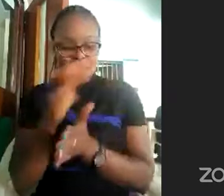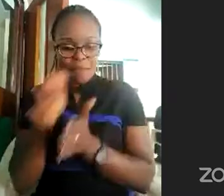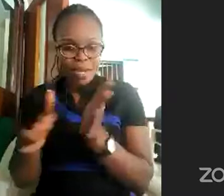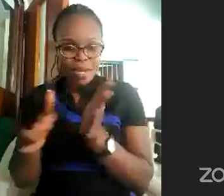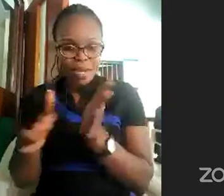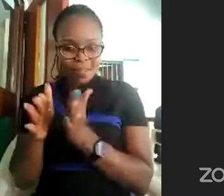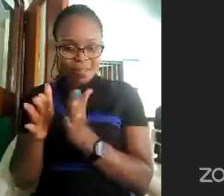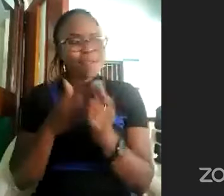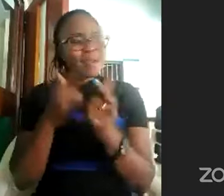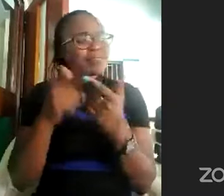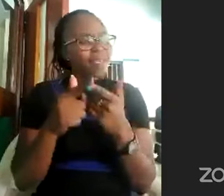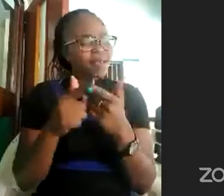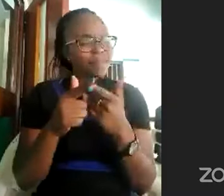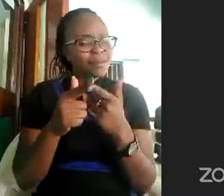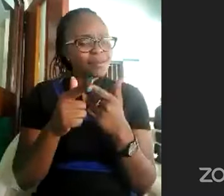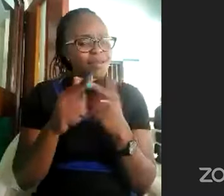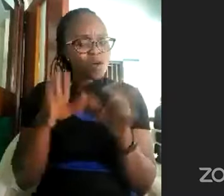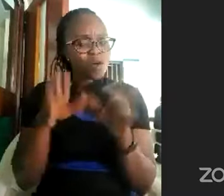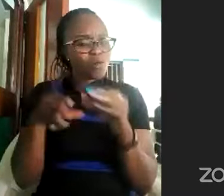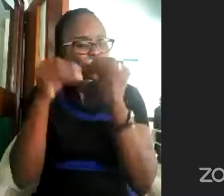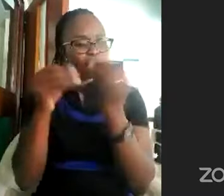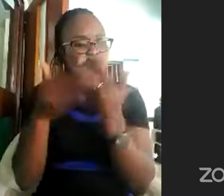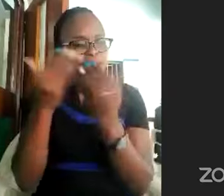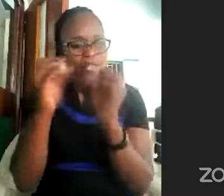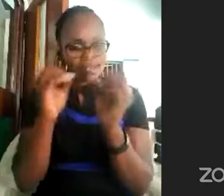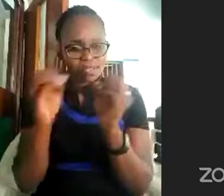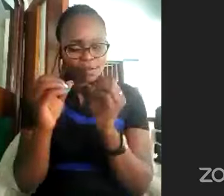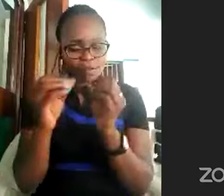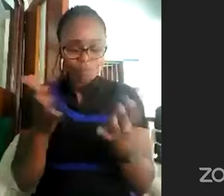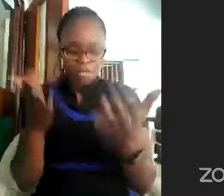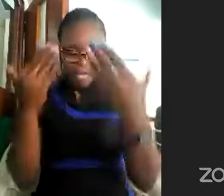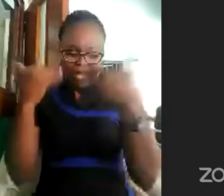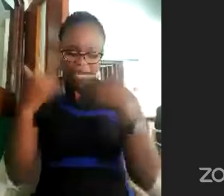funding on disability, right to recognize everywhere as person